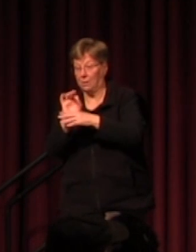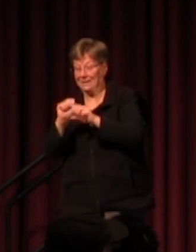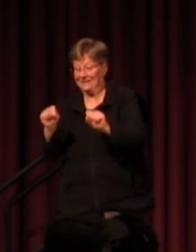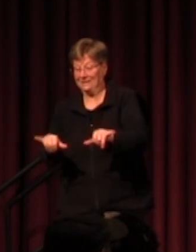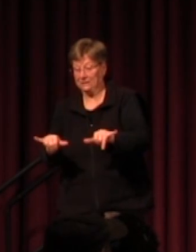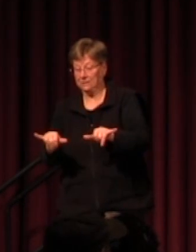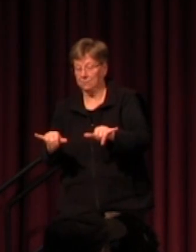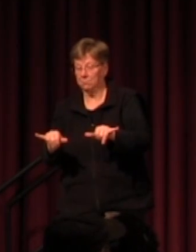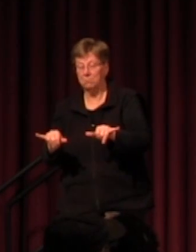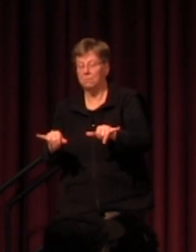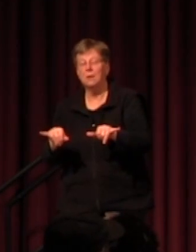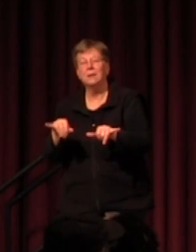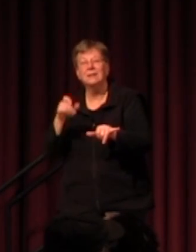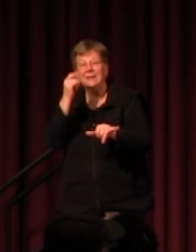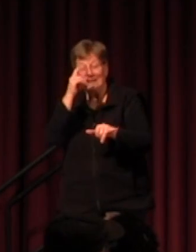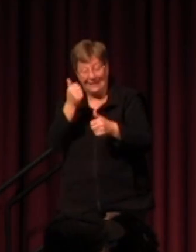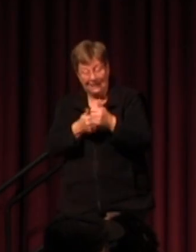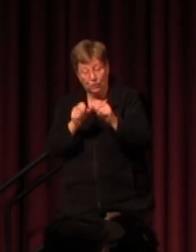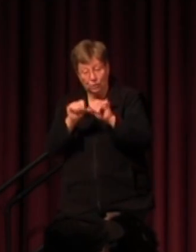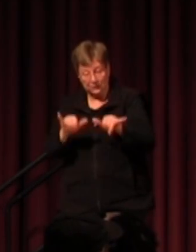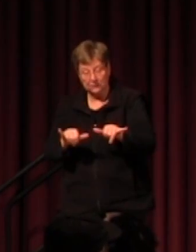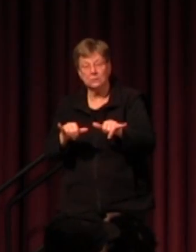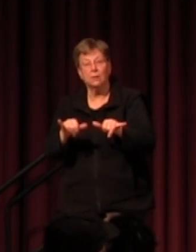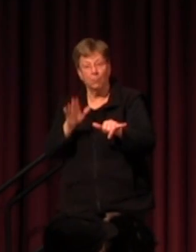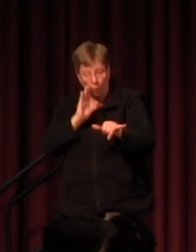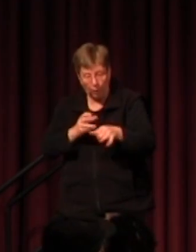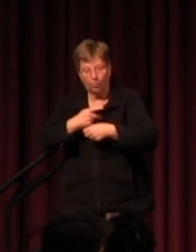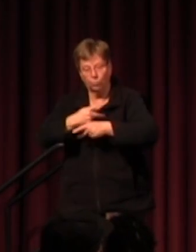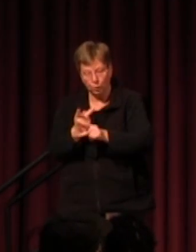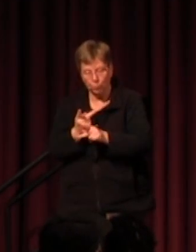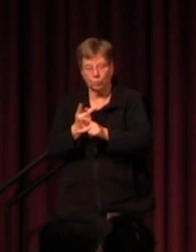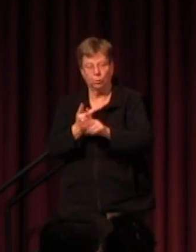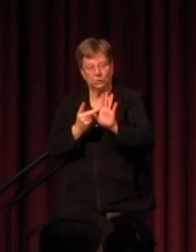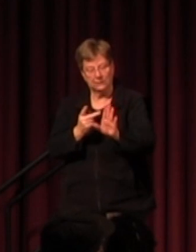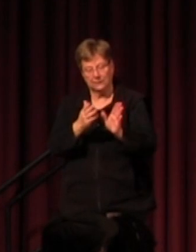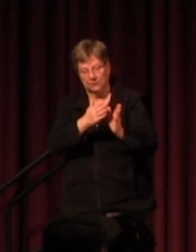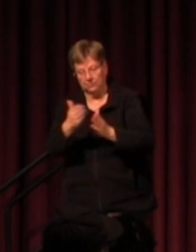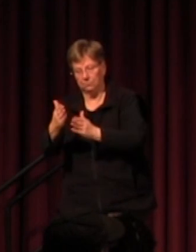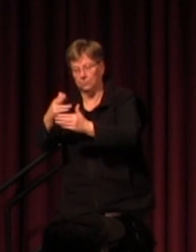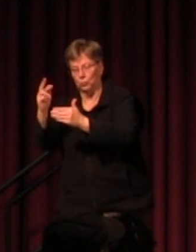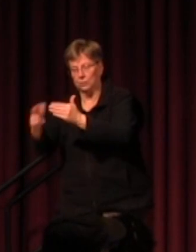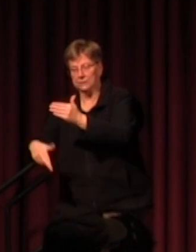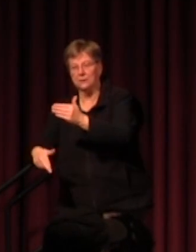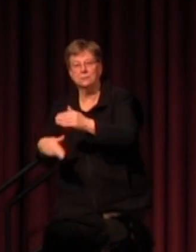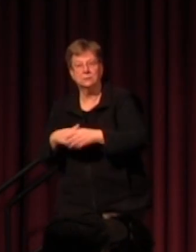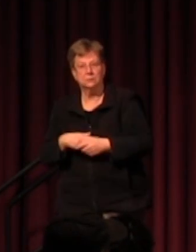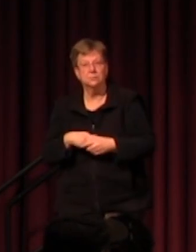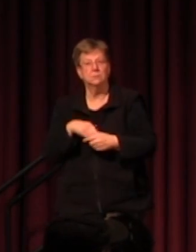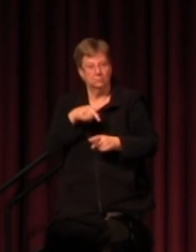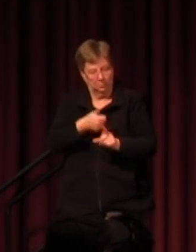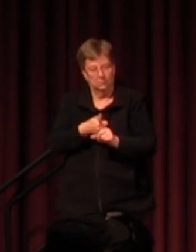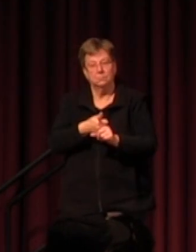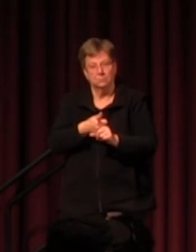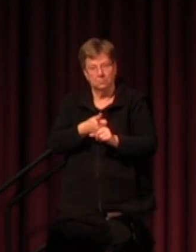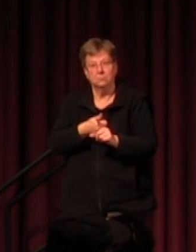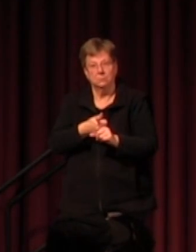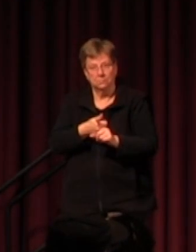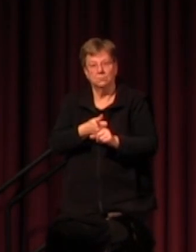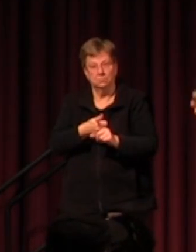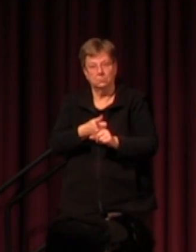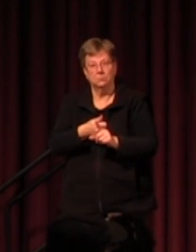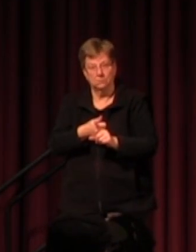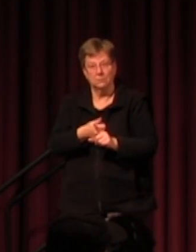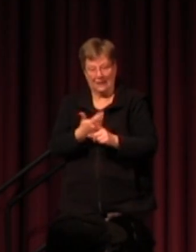Every system is perfectly aligned to produce its current results. It's producing the results it's aligned